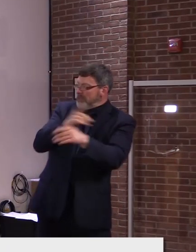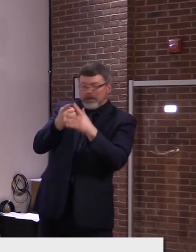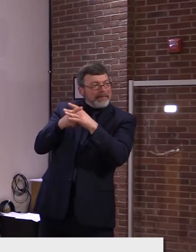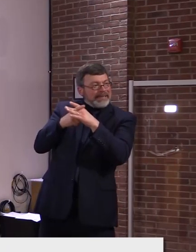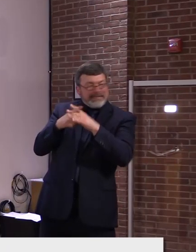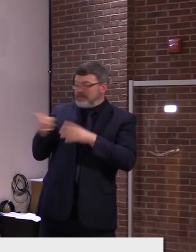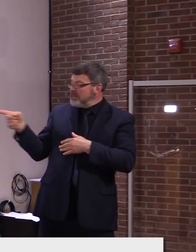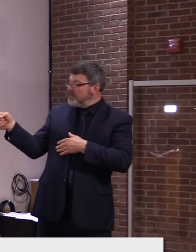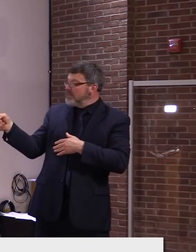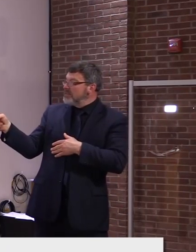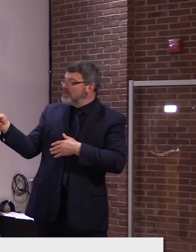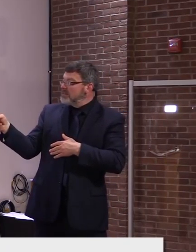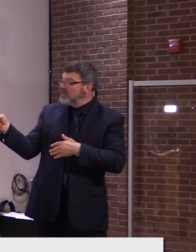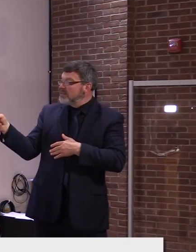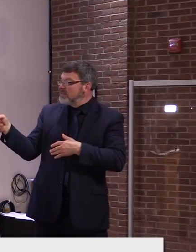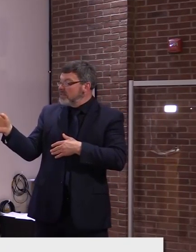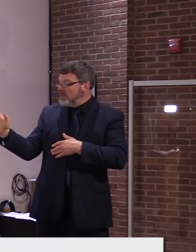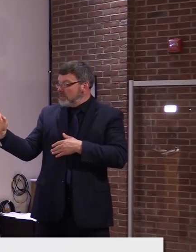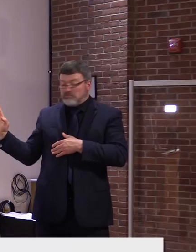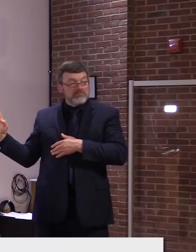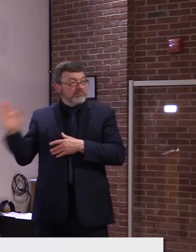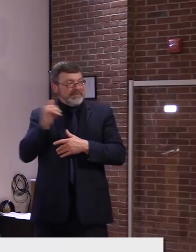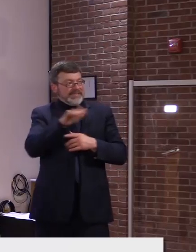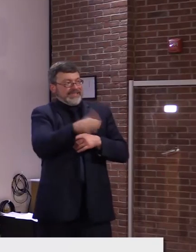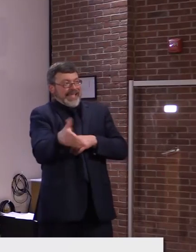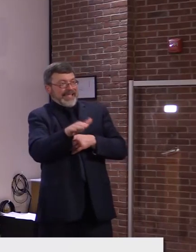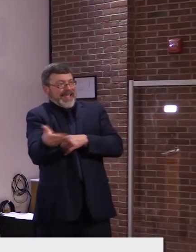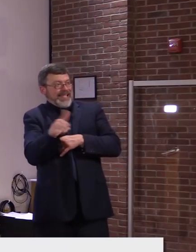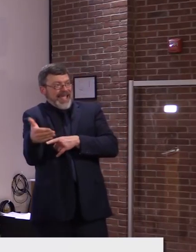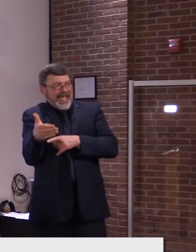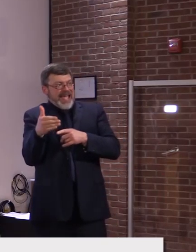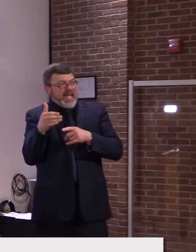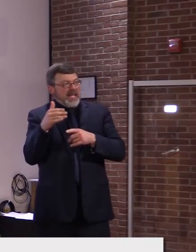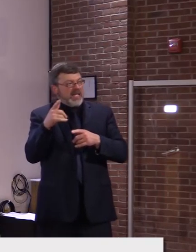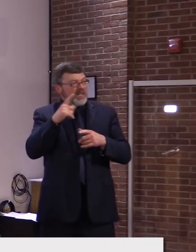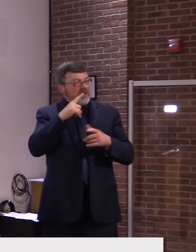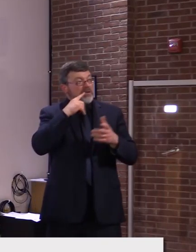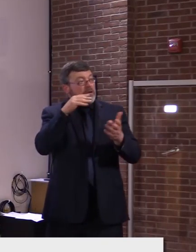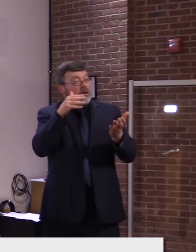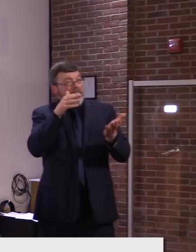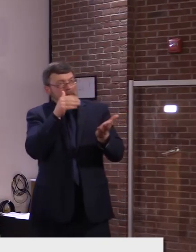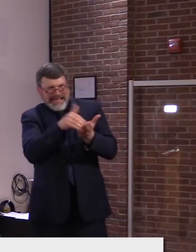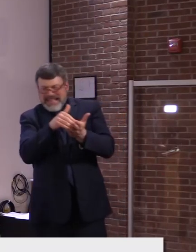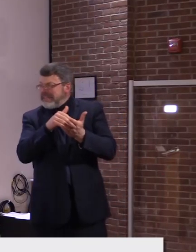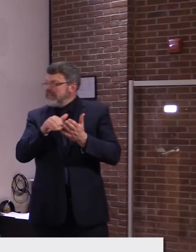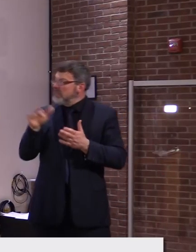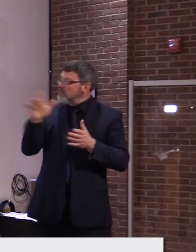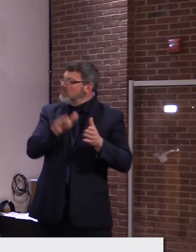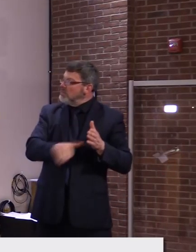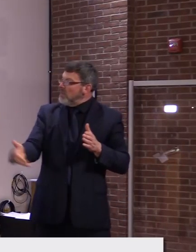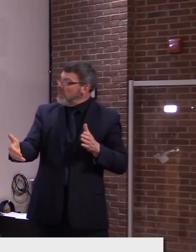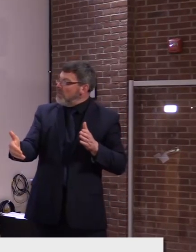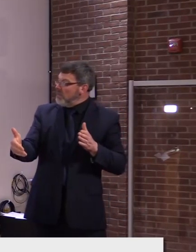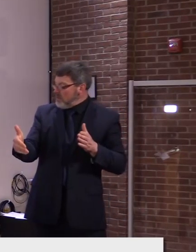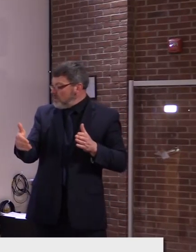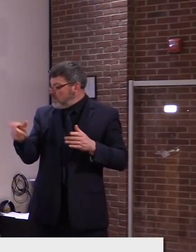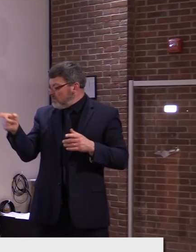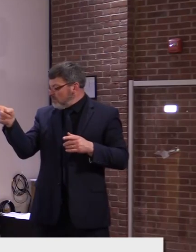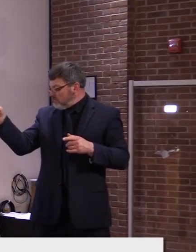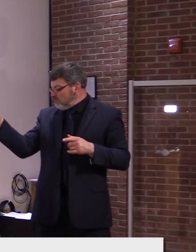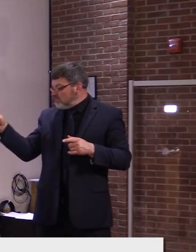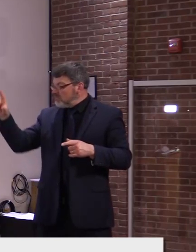as well as the frequency of people in Vermont succumbing to this virus, you can see that the deaths are